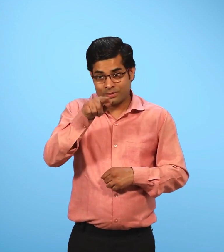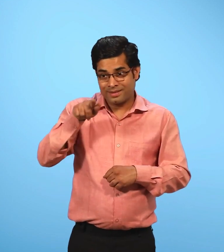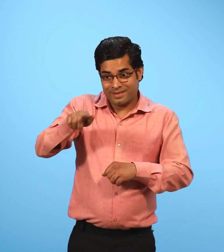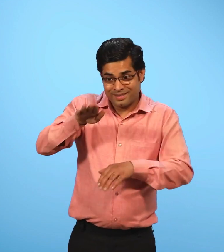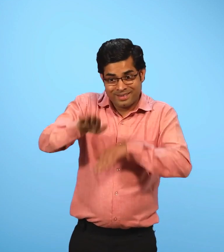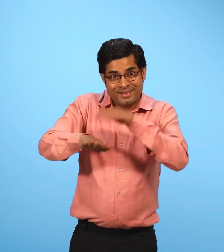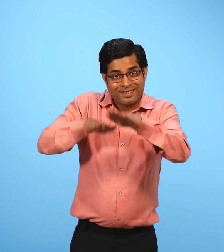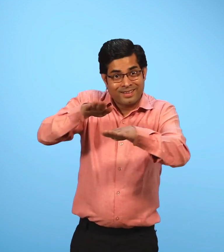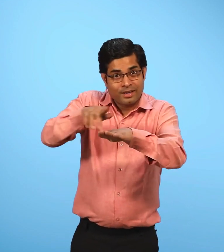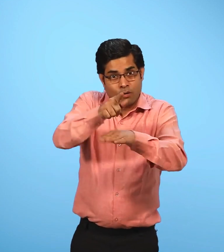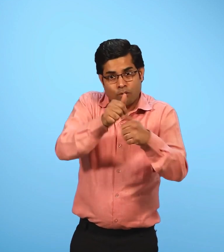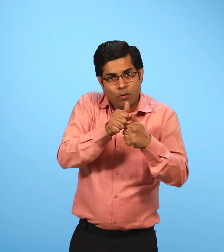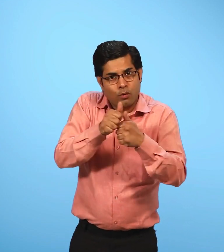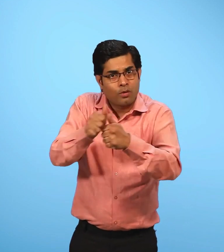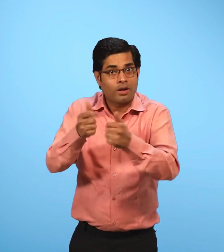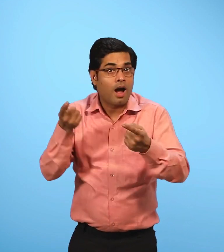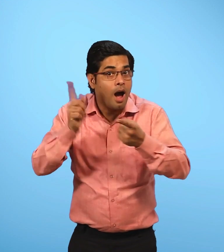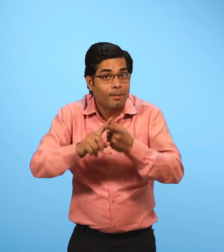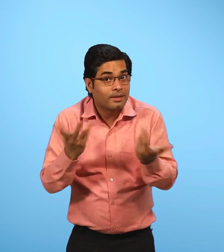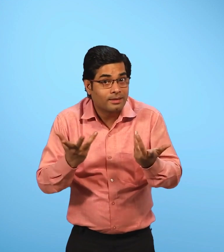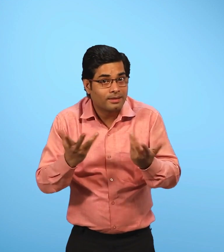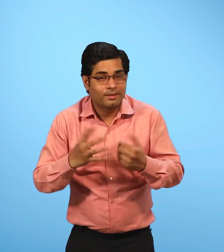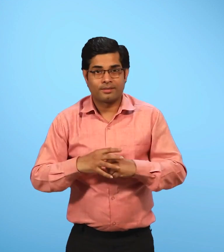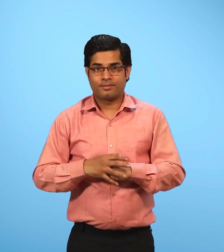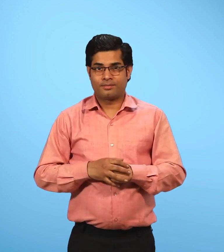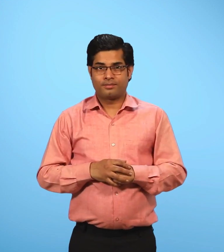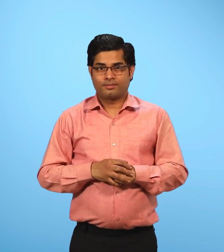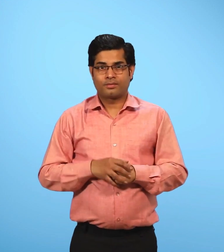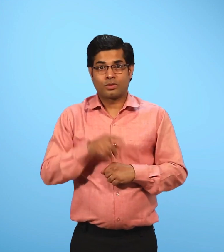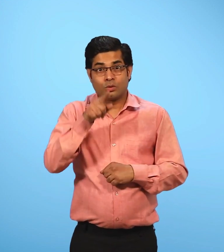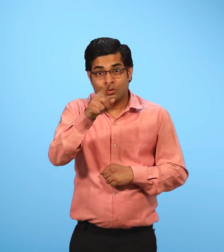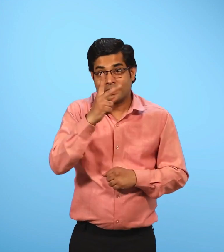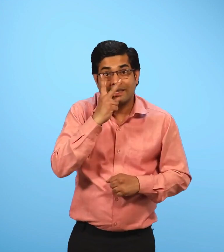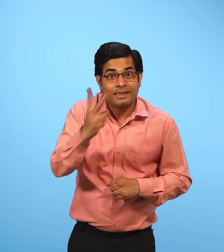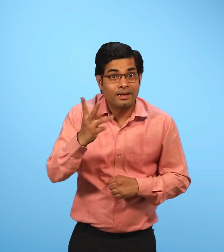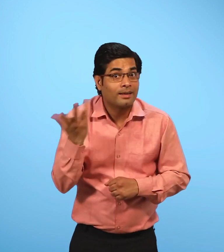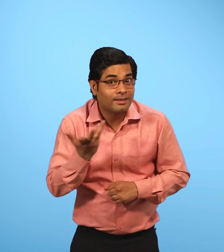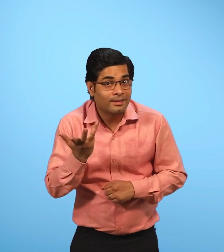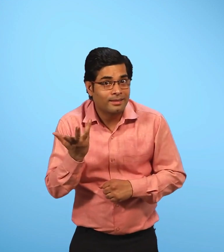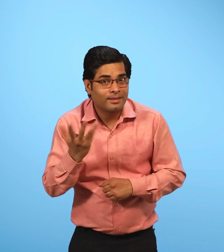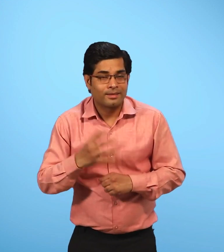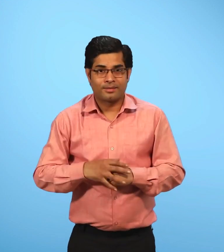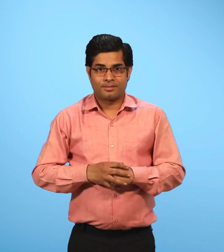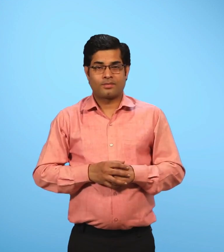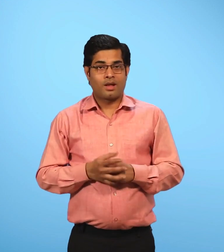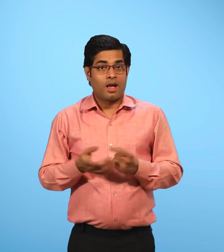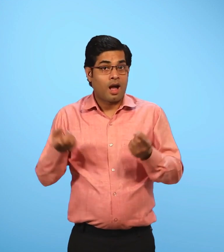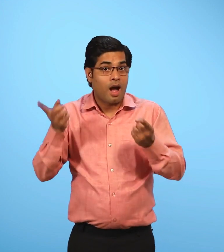Confused. 3. Write a story on strange footprints.